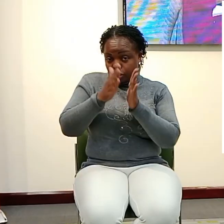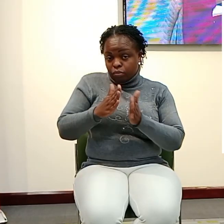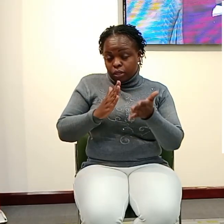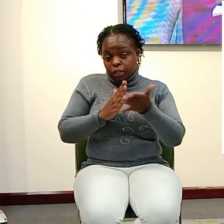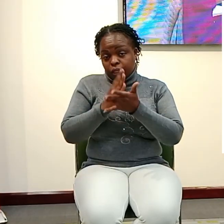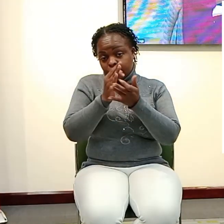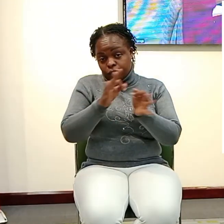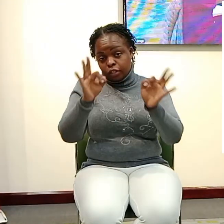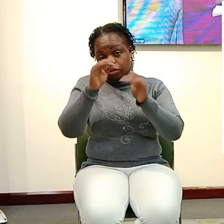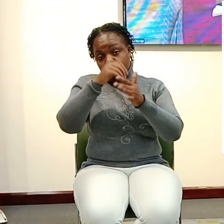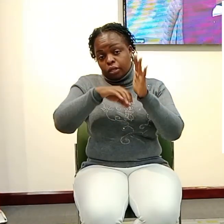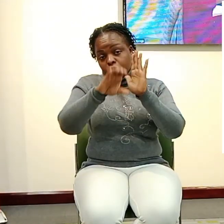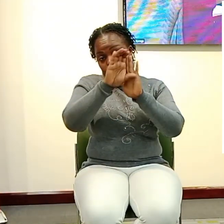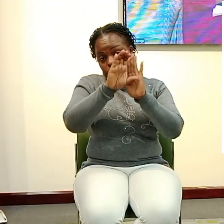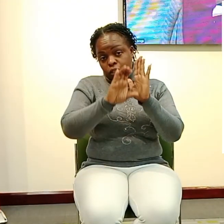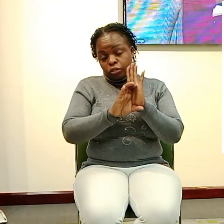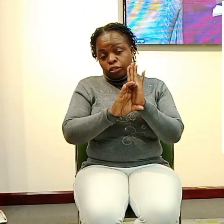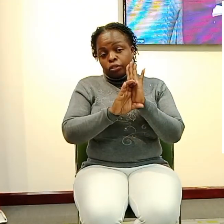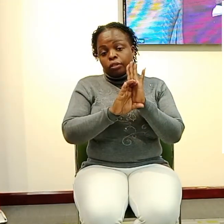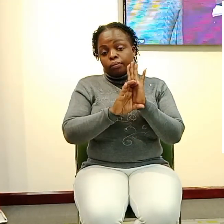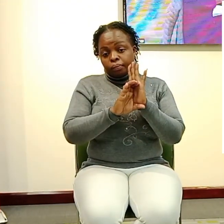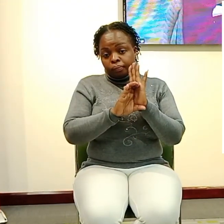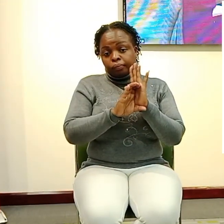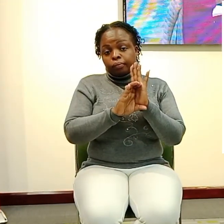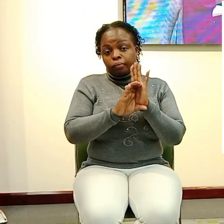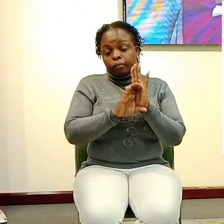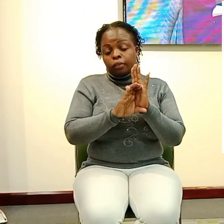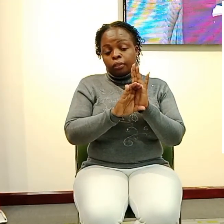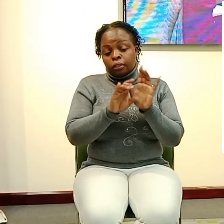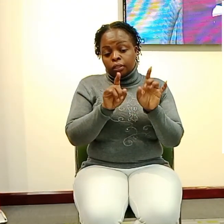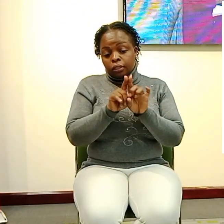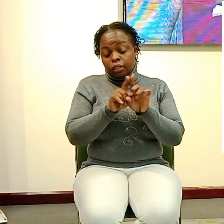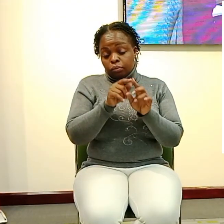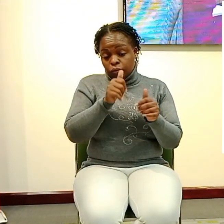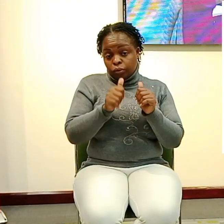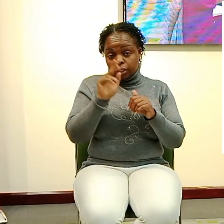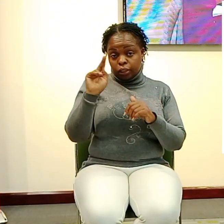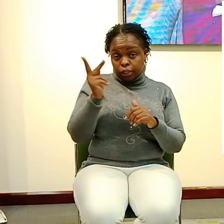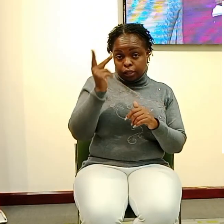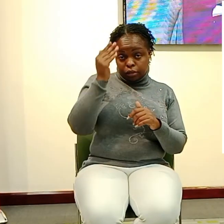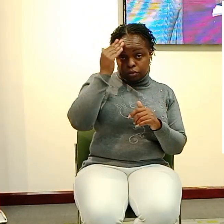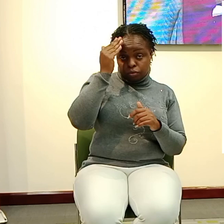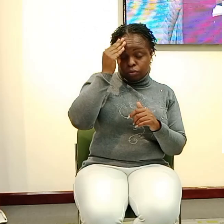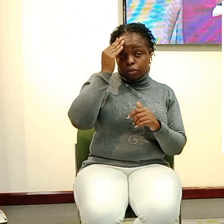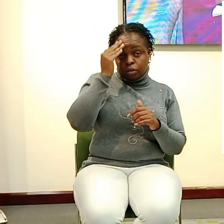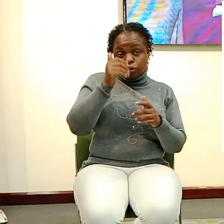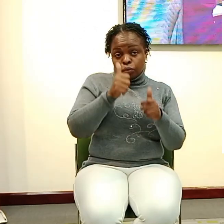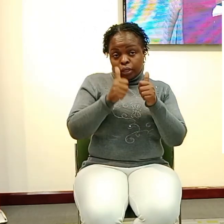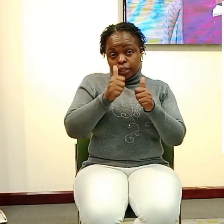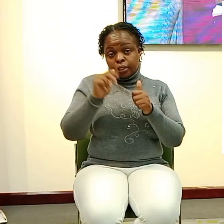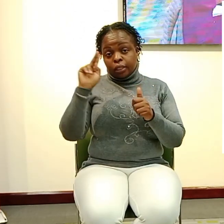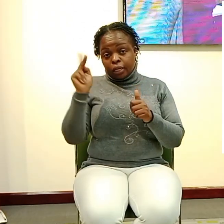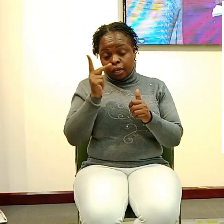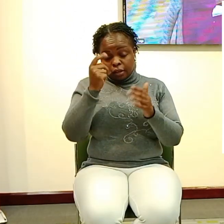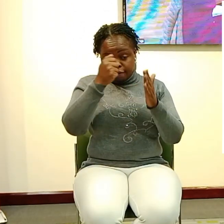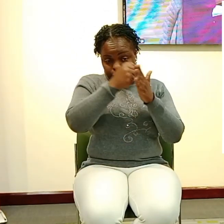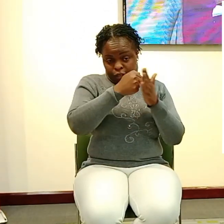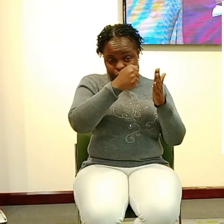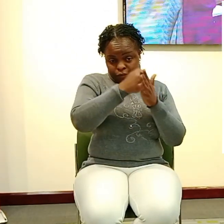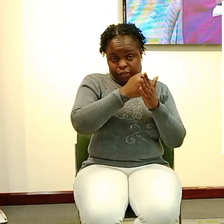your constitution, and for which Kenya has been known and for which Kenya has fought extremely